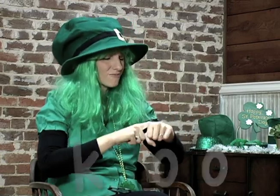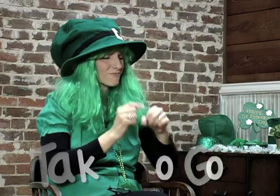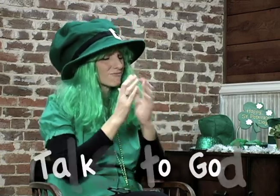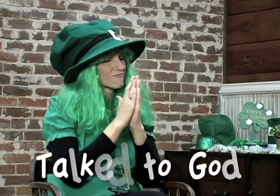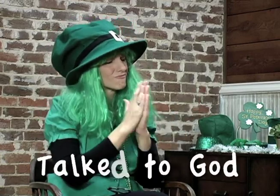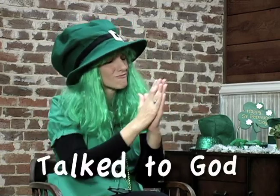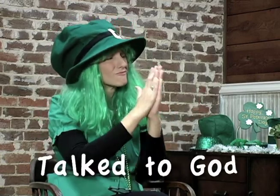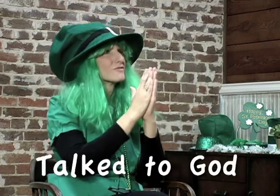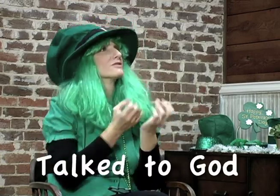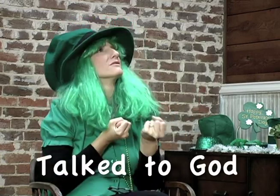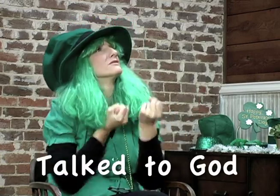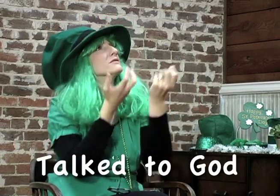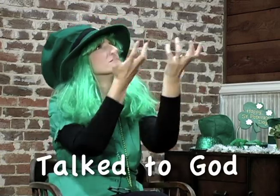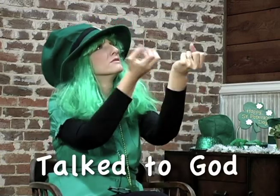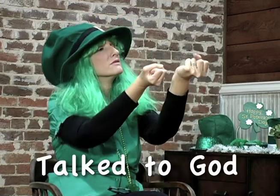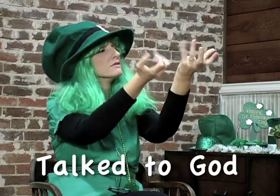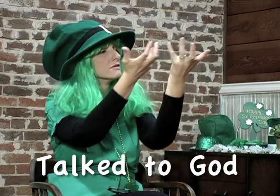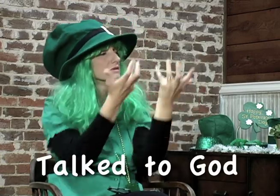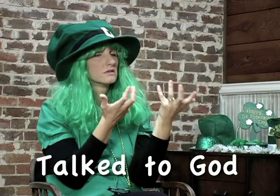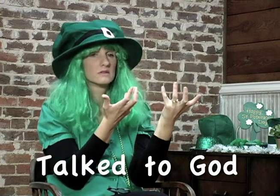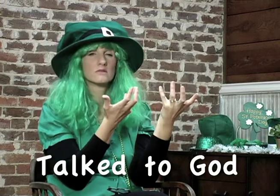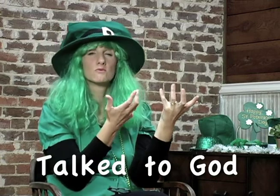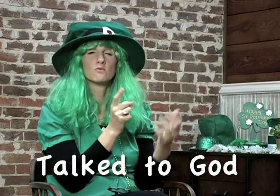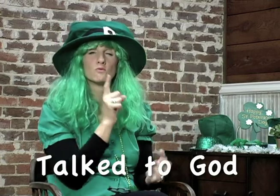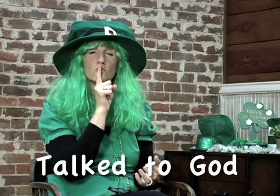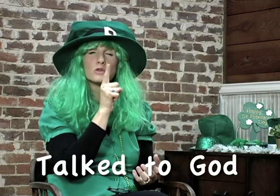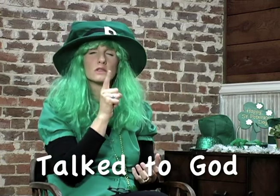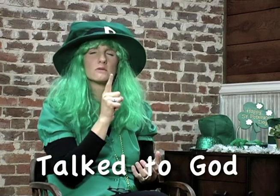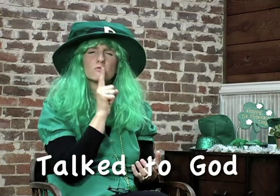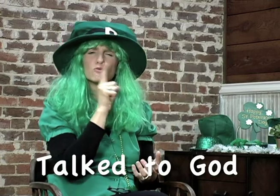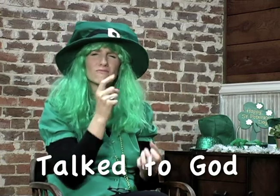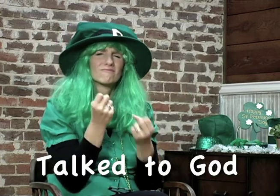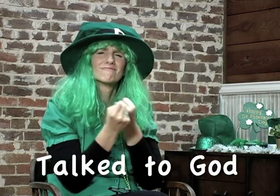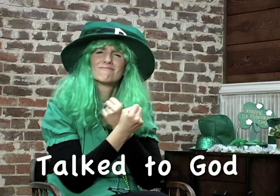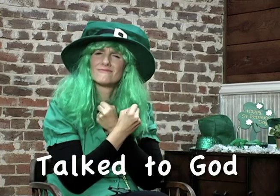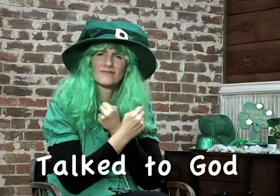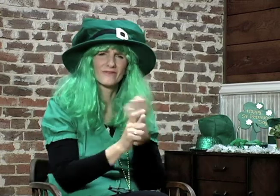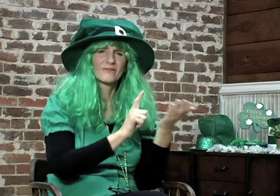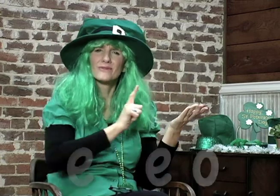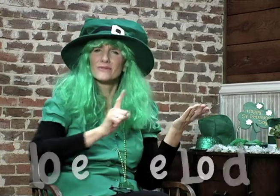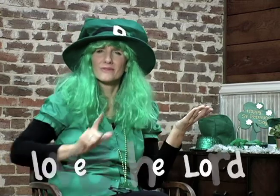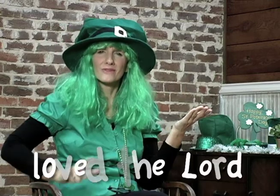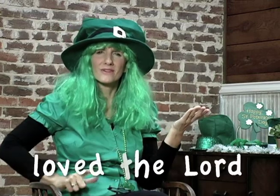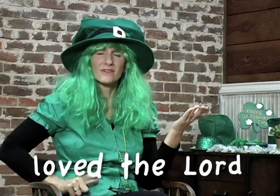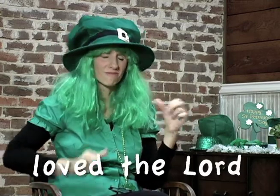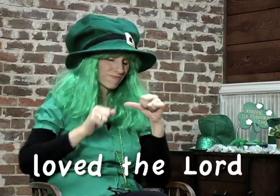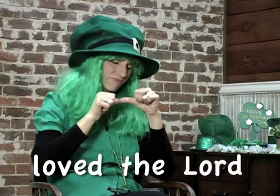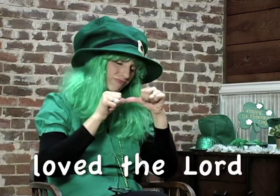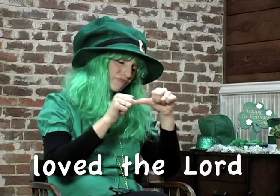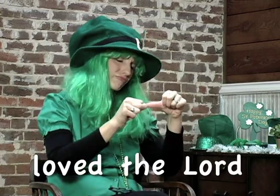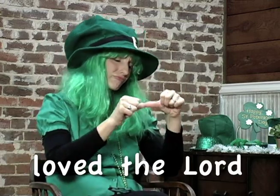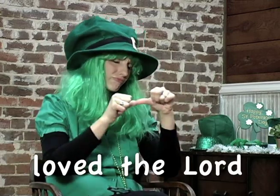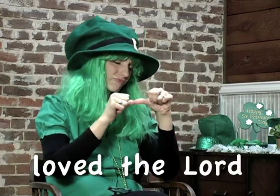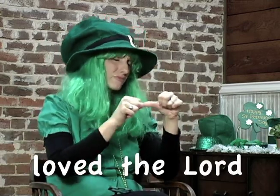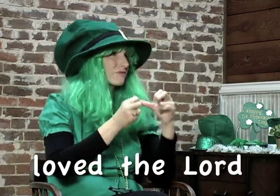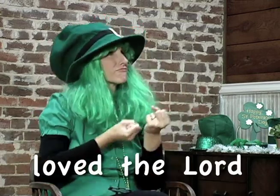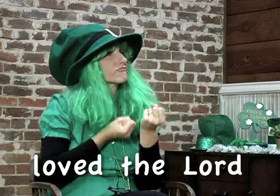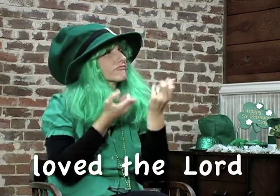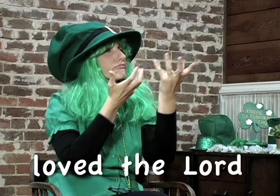He had a lot of time to pray and just commune with God, to talk to God. He really loved the Lord.